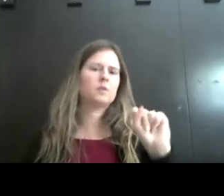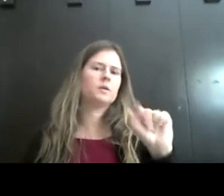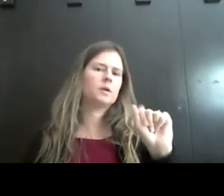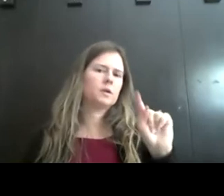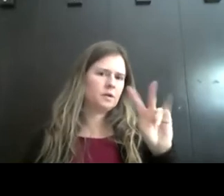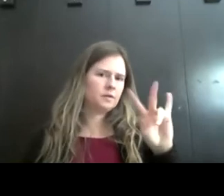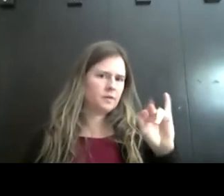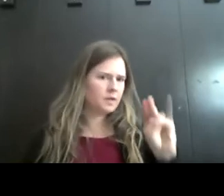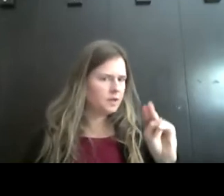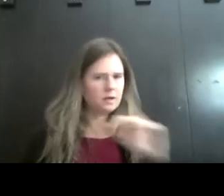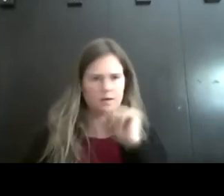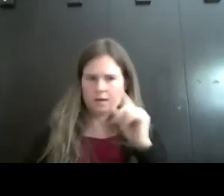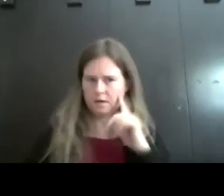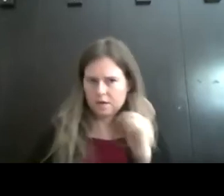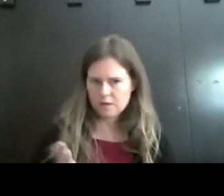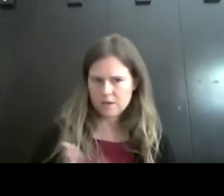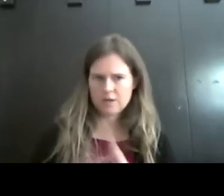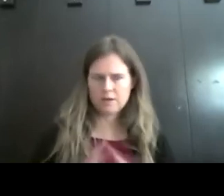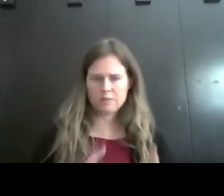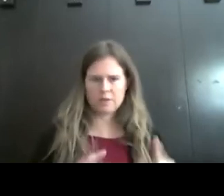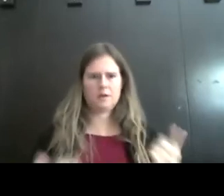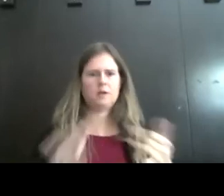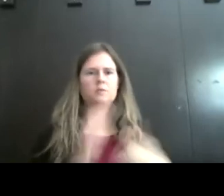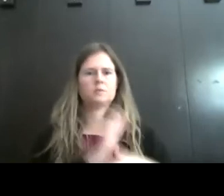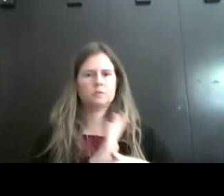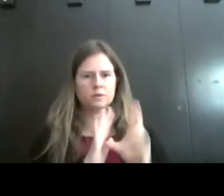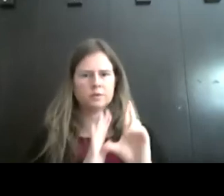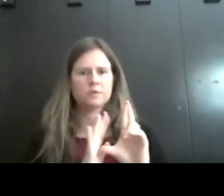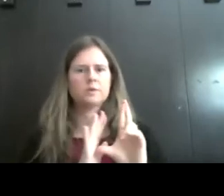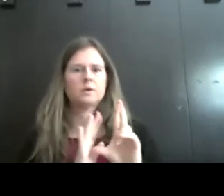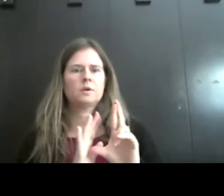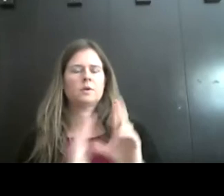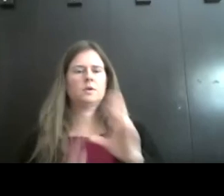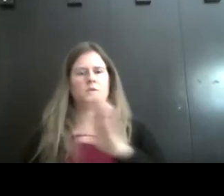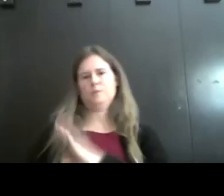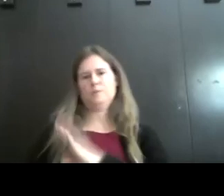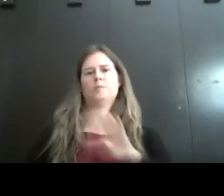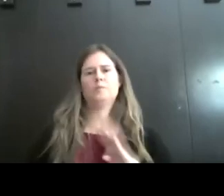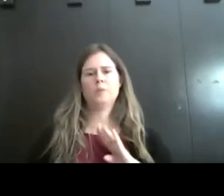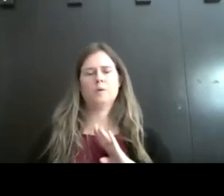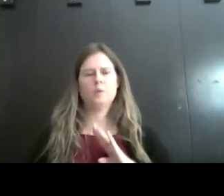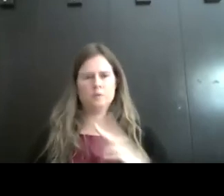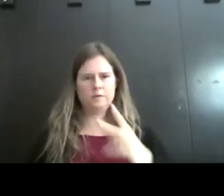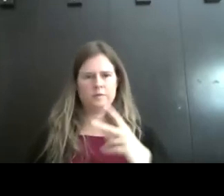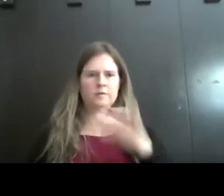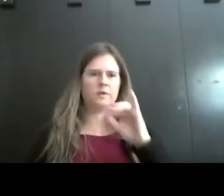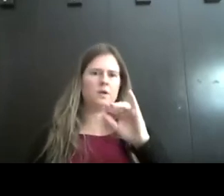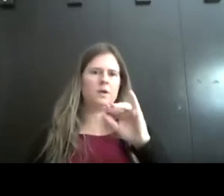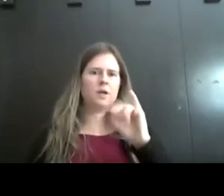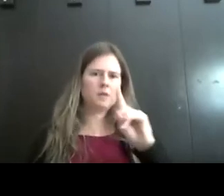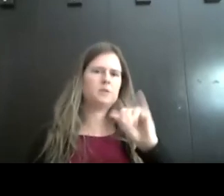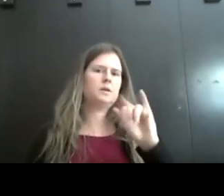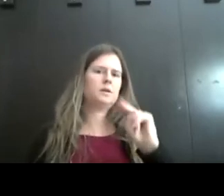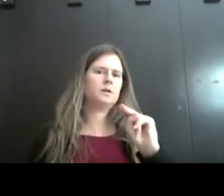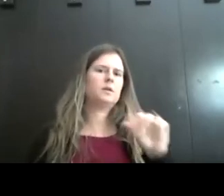tribe, but we are currently under review by the Bureau of Indian Affairs. And we're